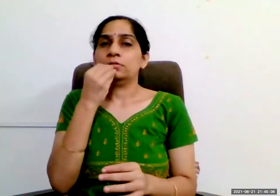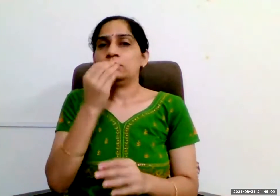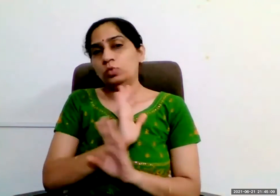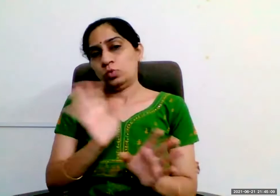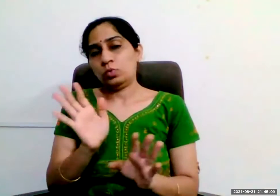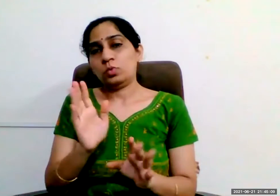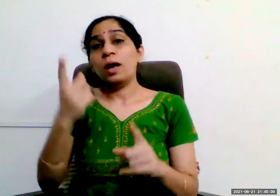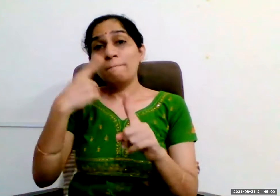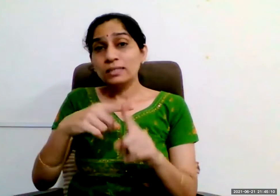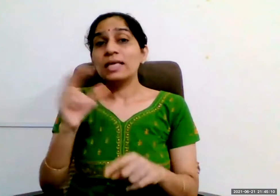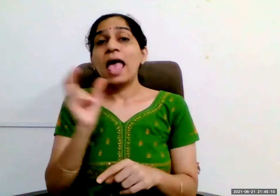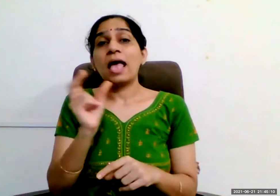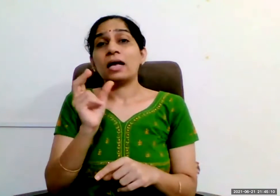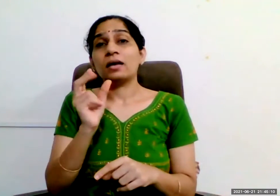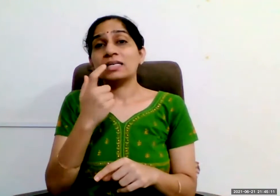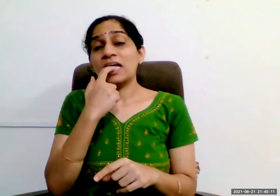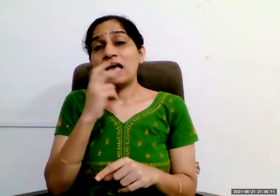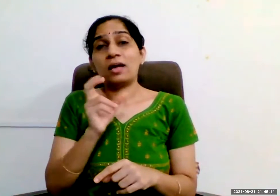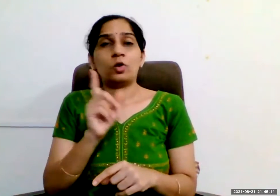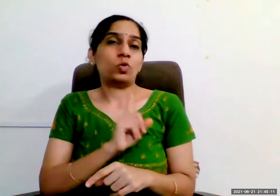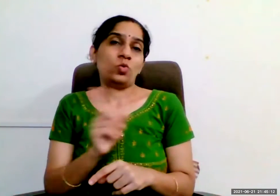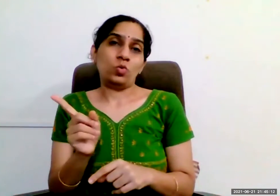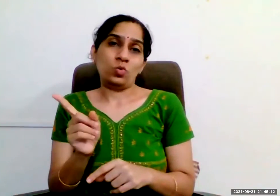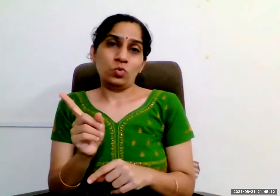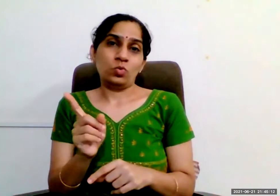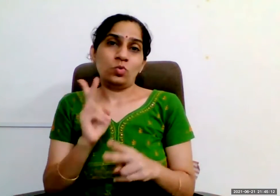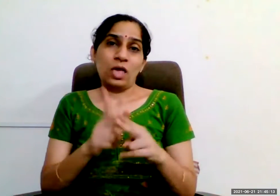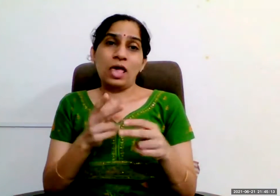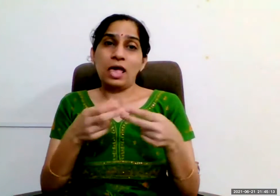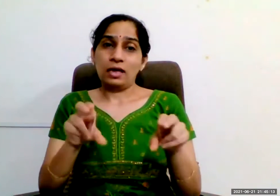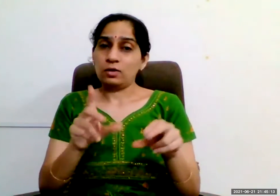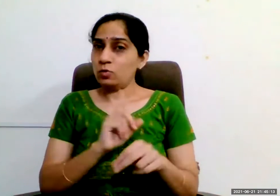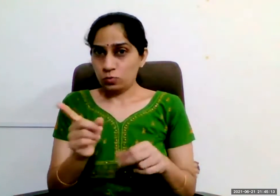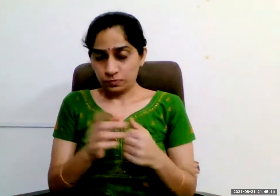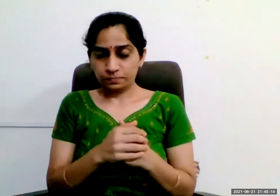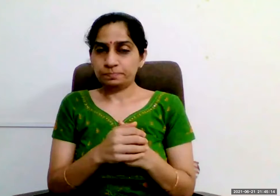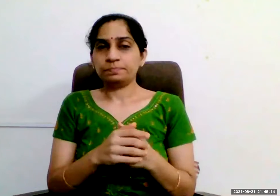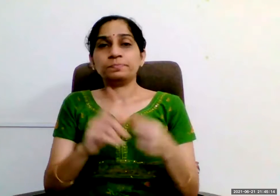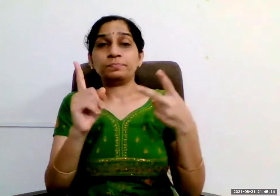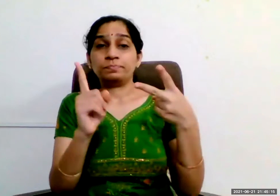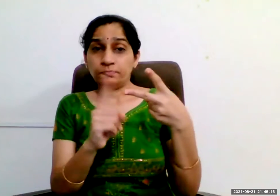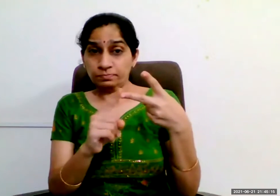allowed. Second is no intoxication. No wine, beer, no alcohol is